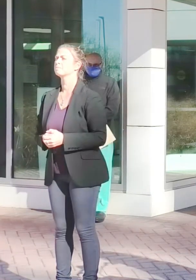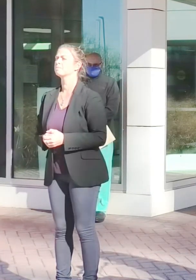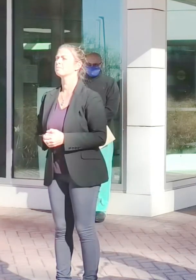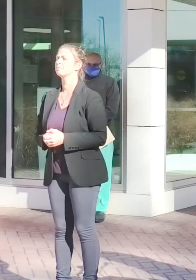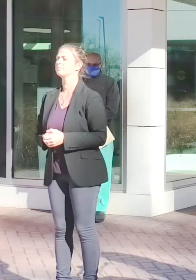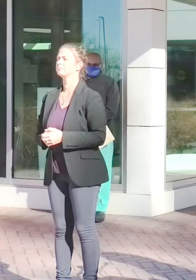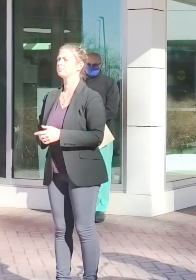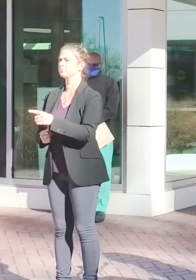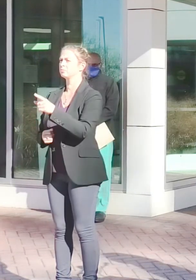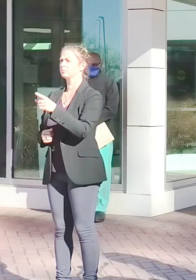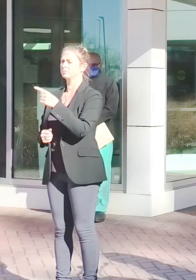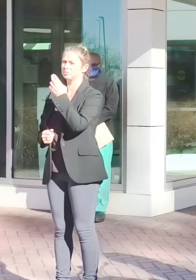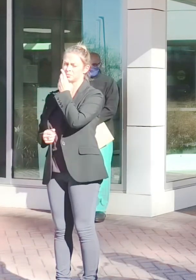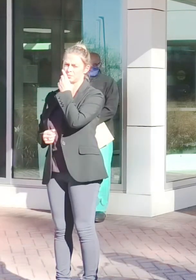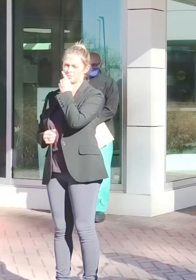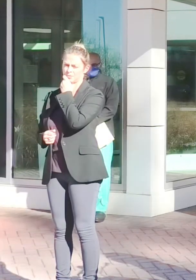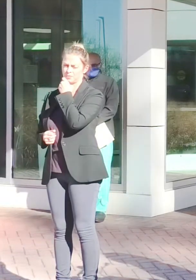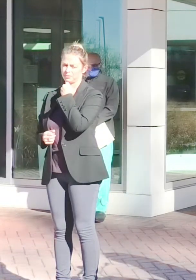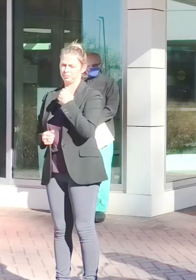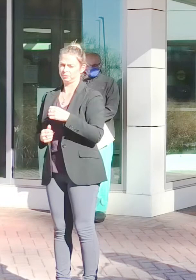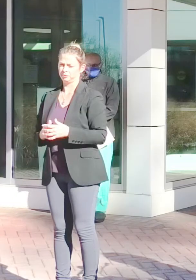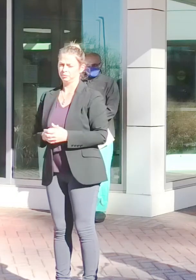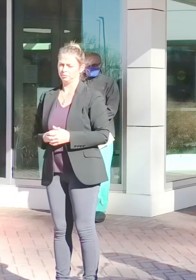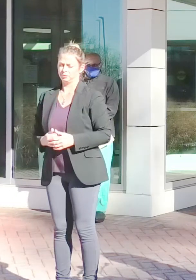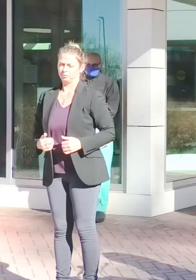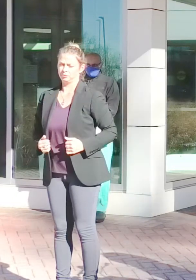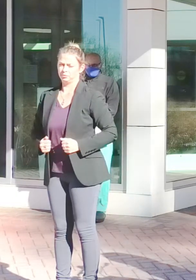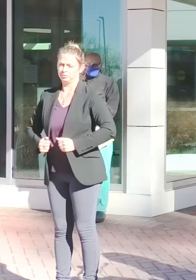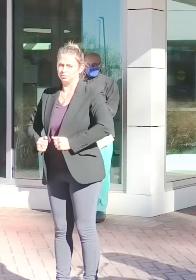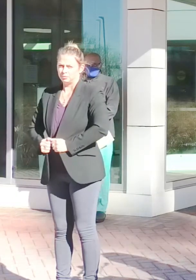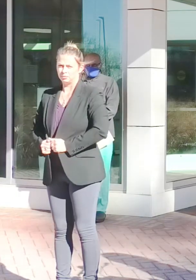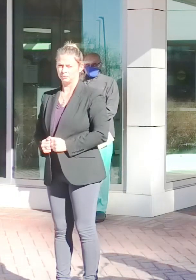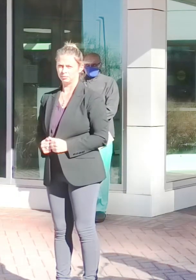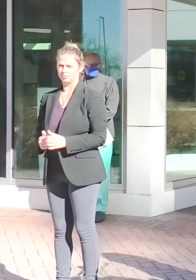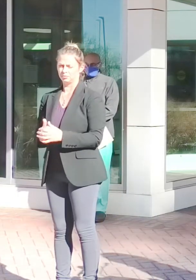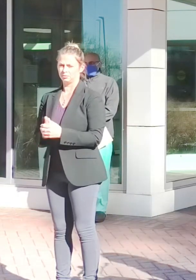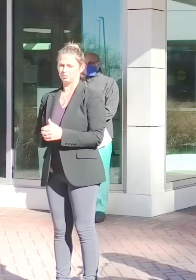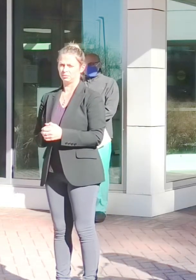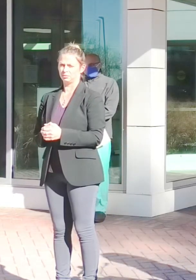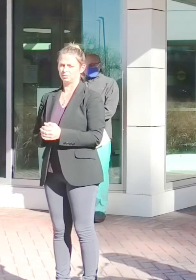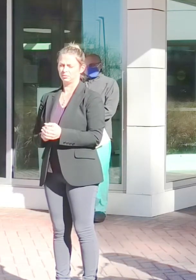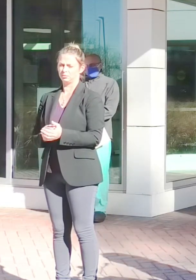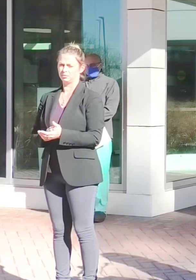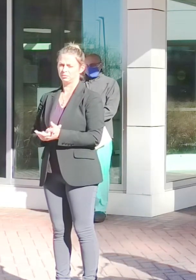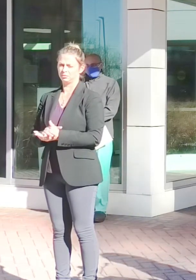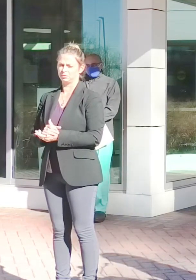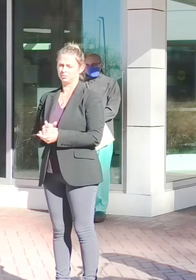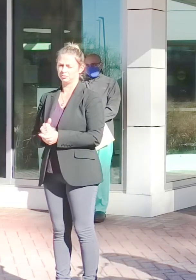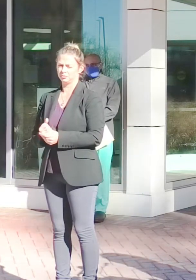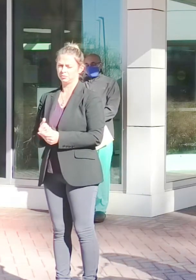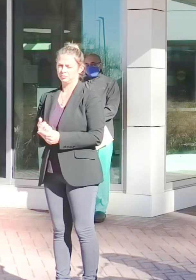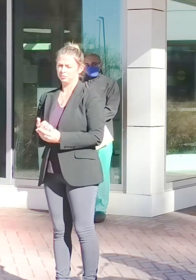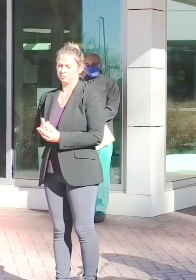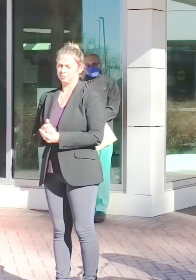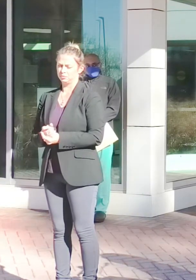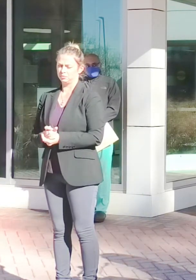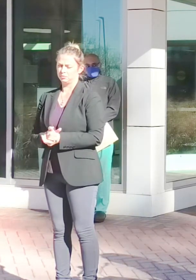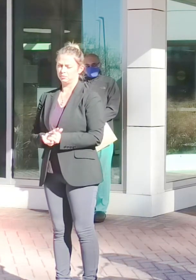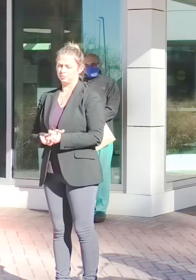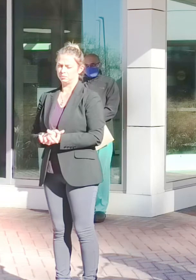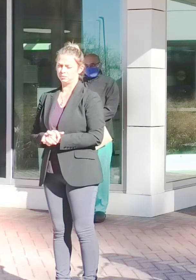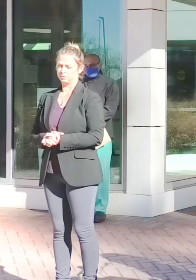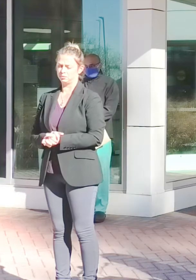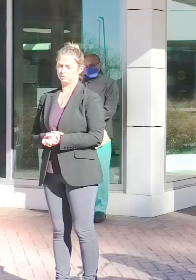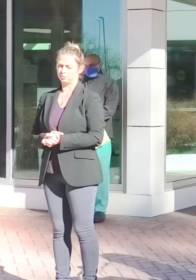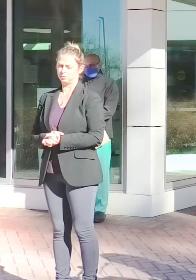Are there any Jeff. particular hotspots identified geographically in the county, whether it's people